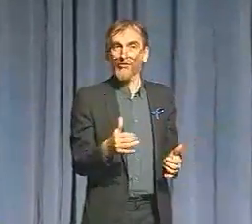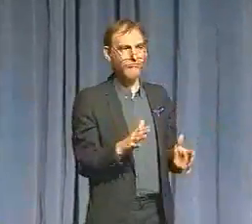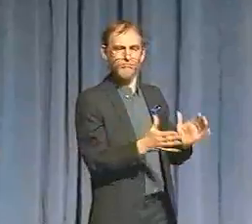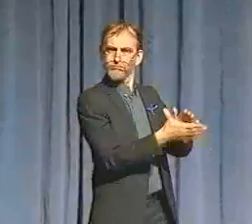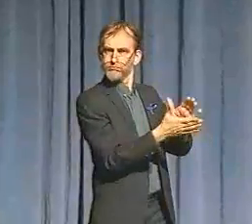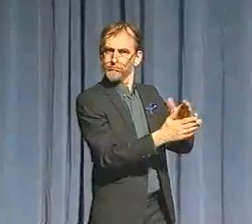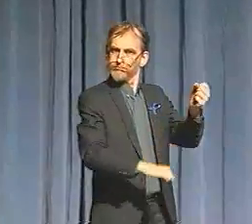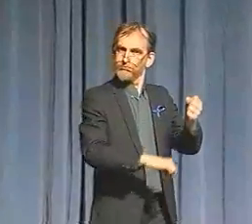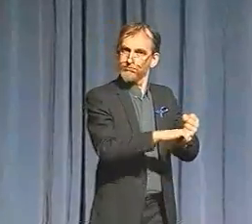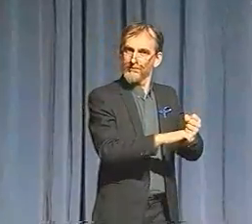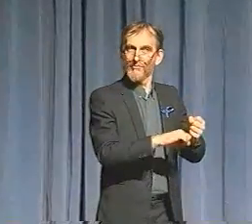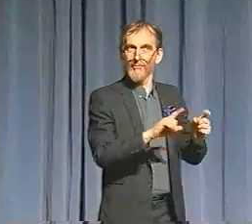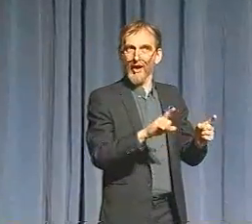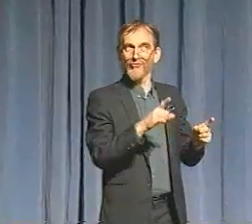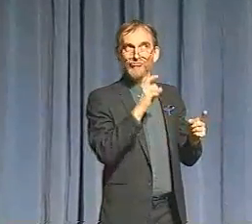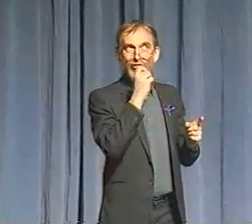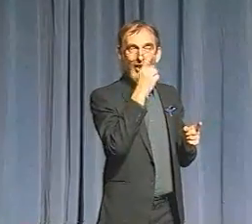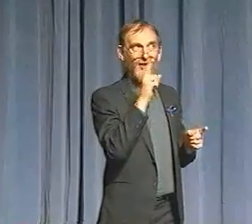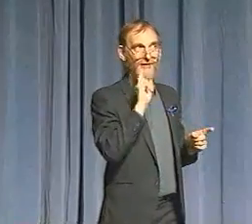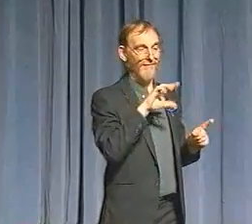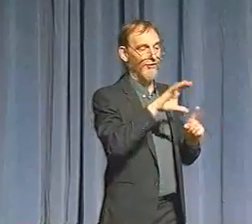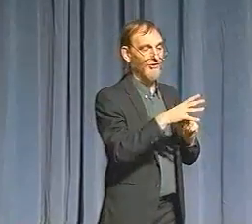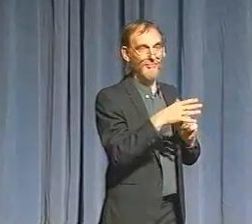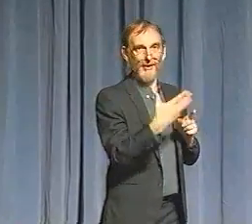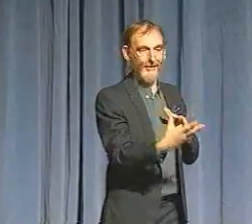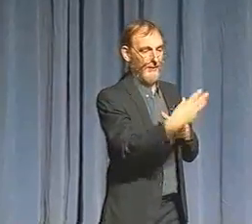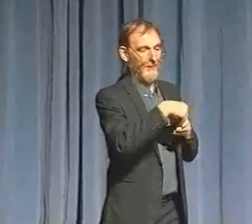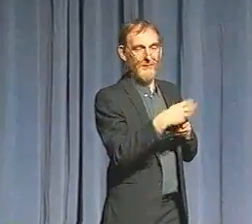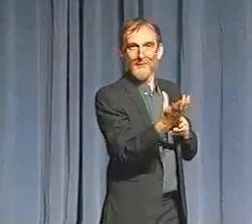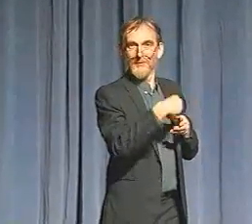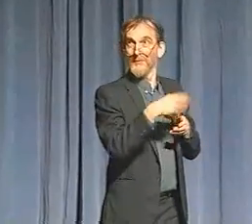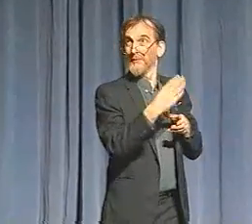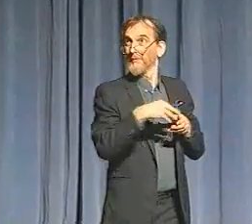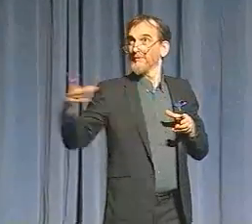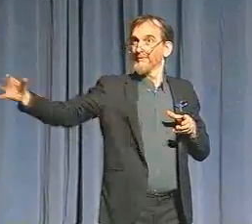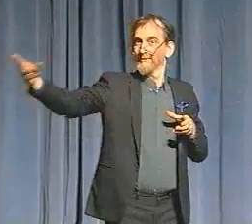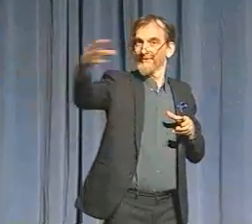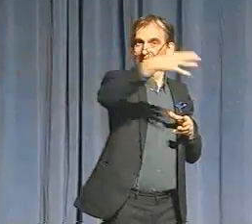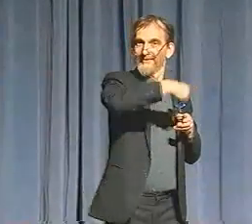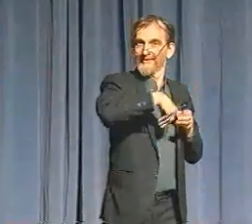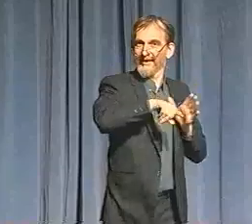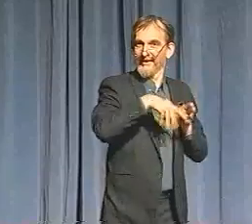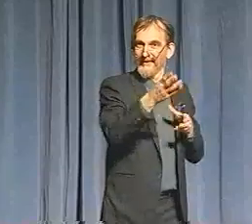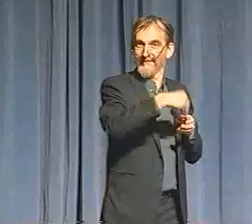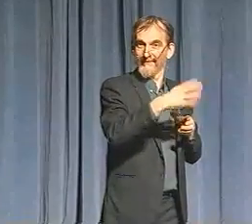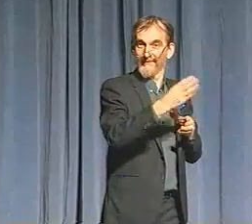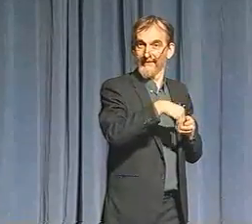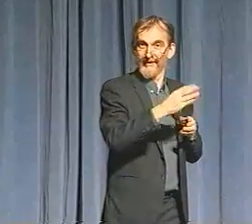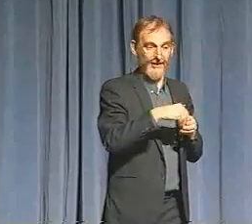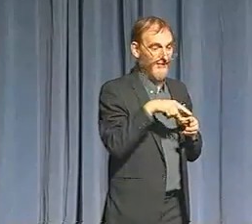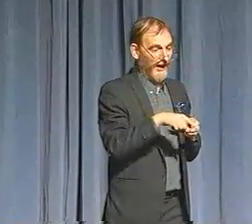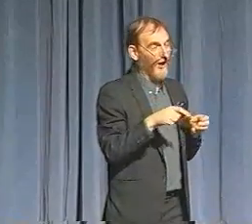Deaf culture now is making headway, but it's incorporated a number of